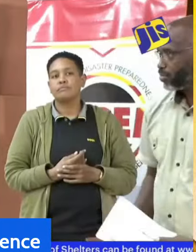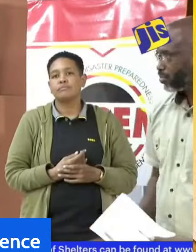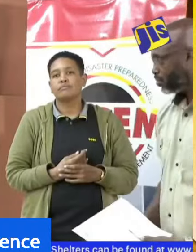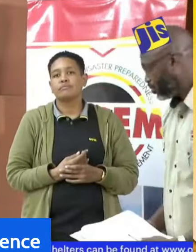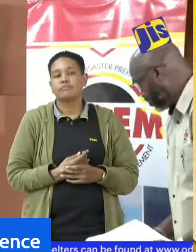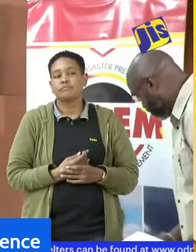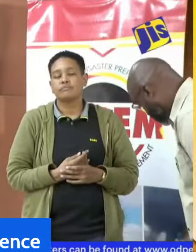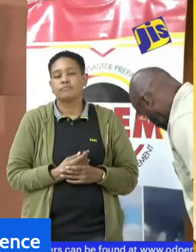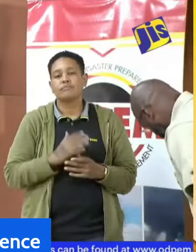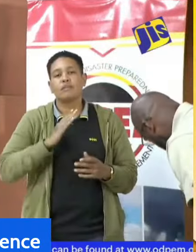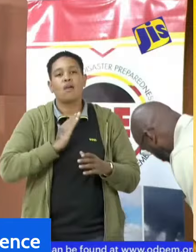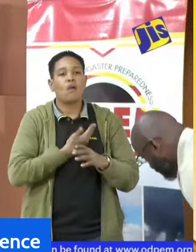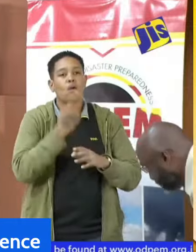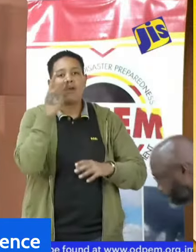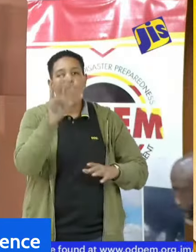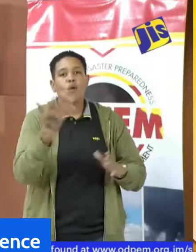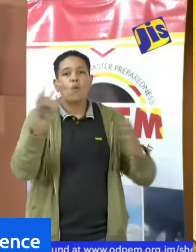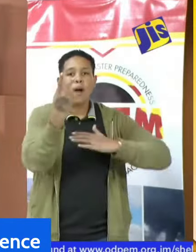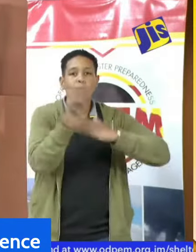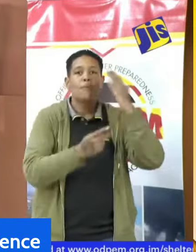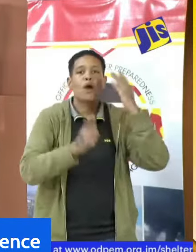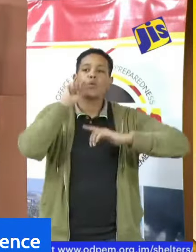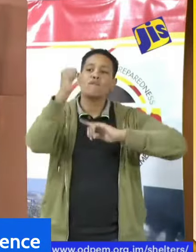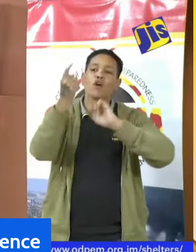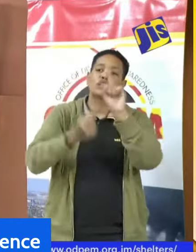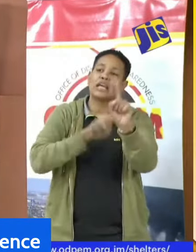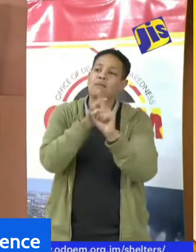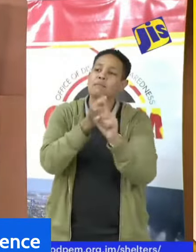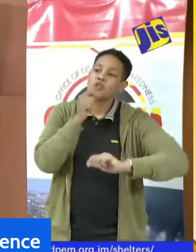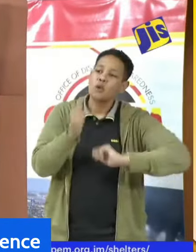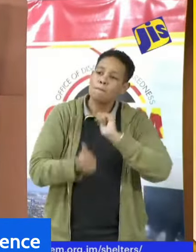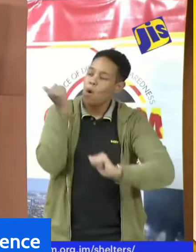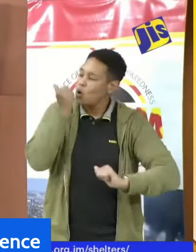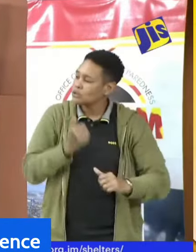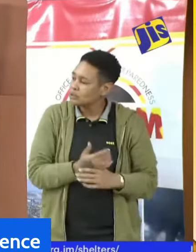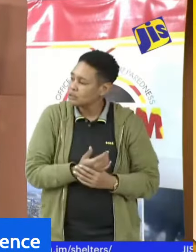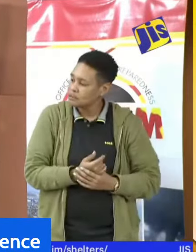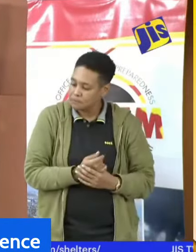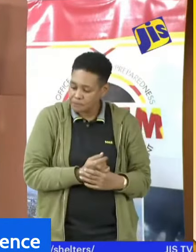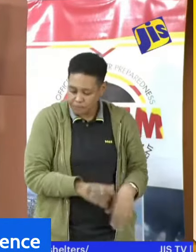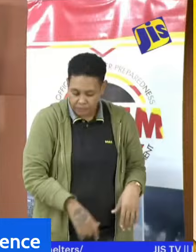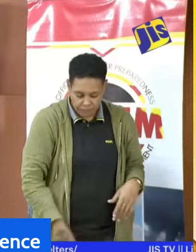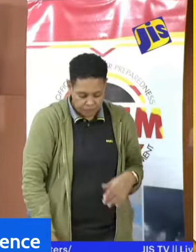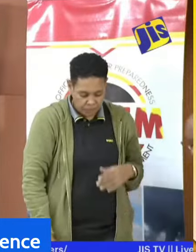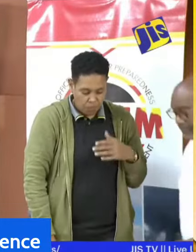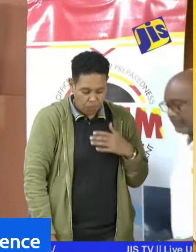stream wanted to know which parish the storm is going to affect the most. Mr. Thompson?